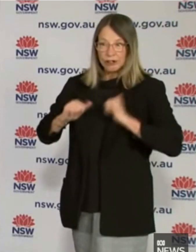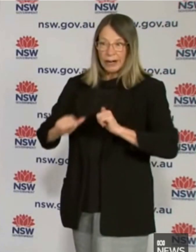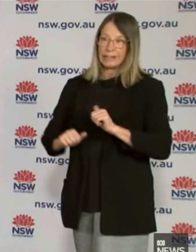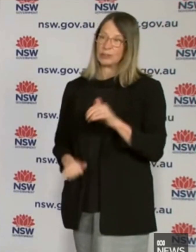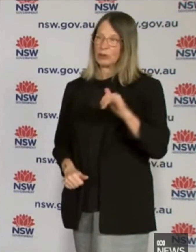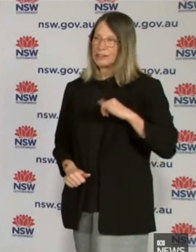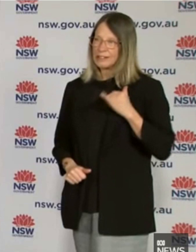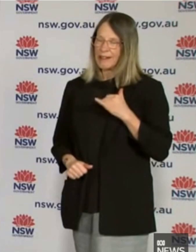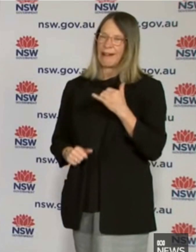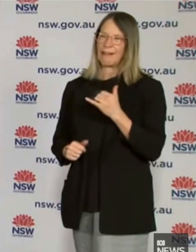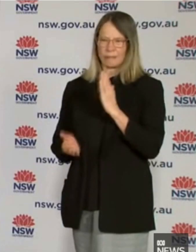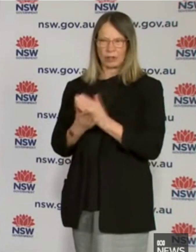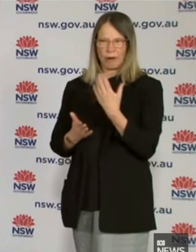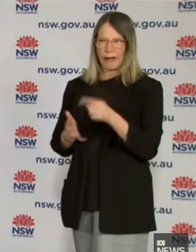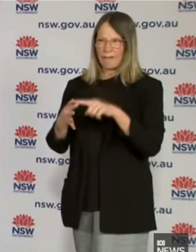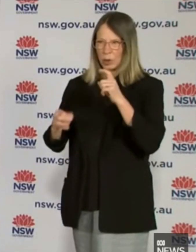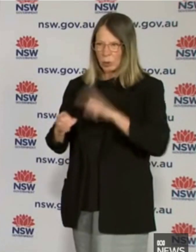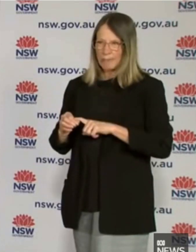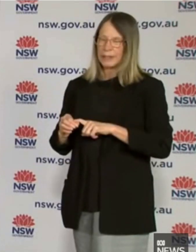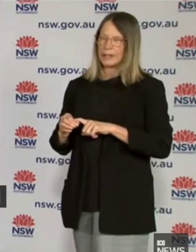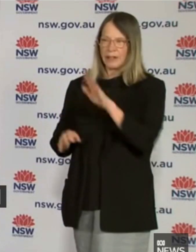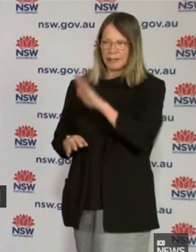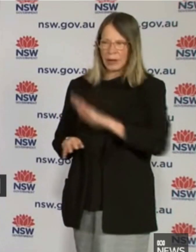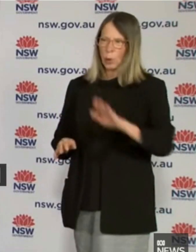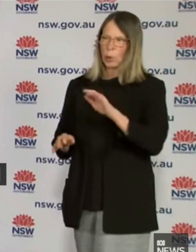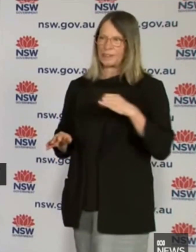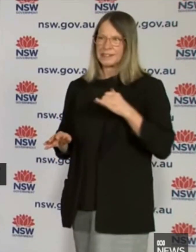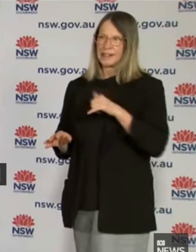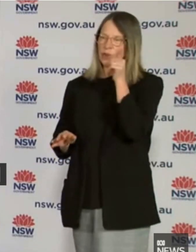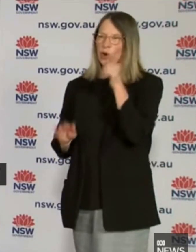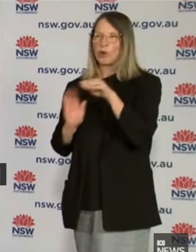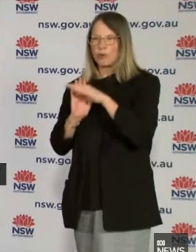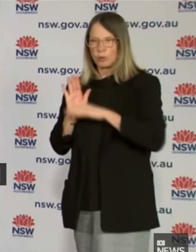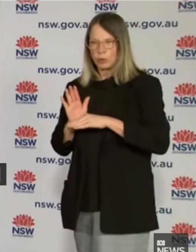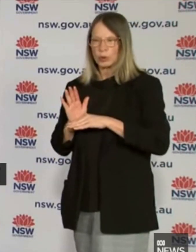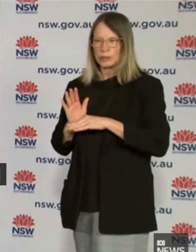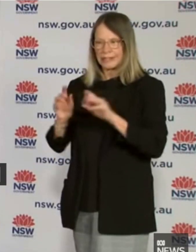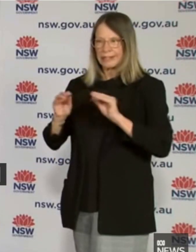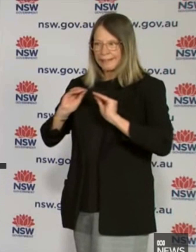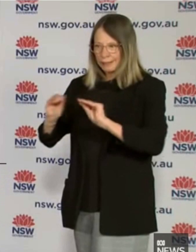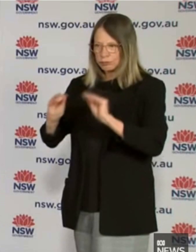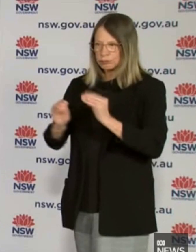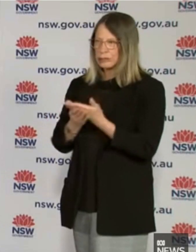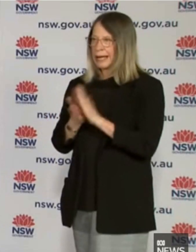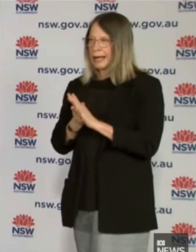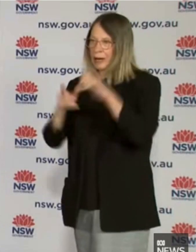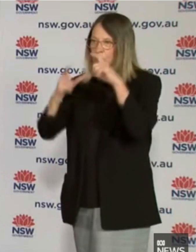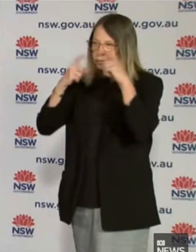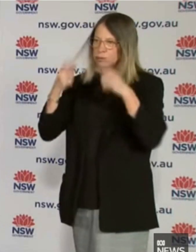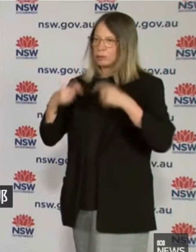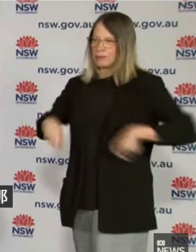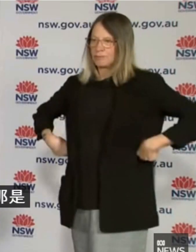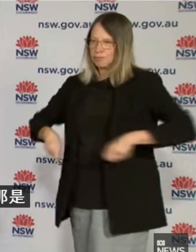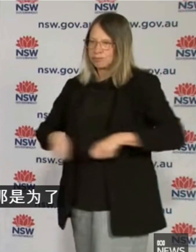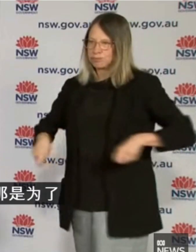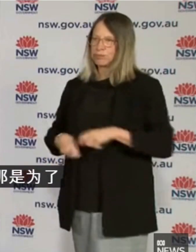the protocols are known, that everyone is regularly trained and updated about how to don, that is to put PPE on, and how